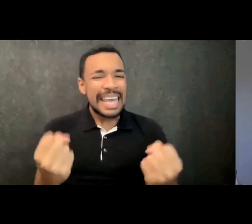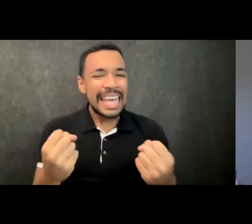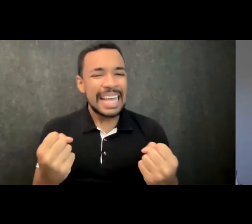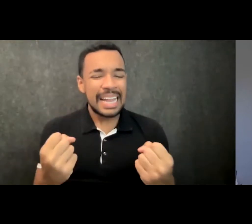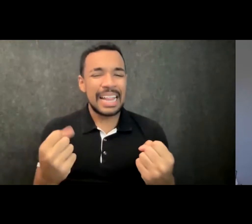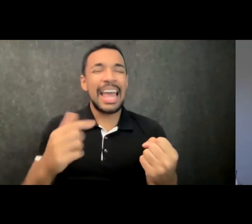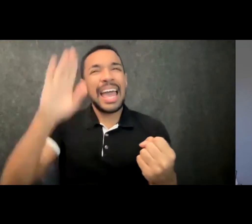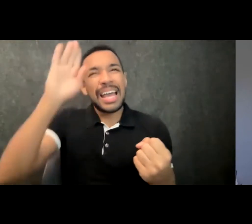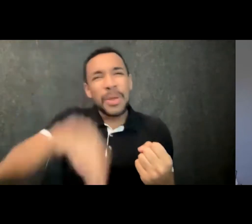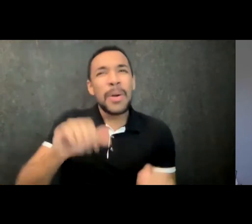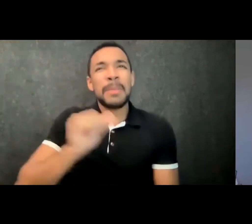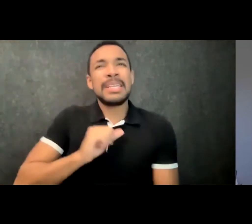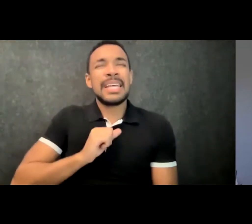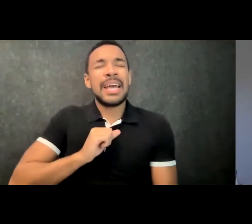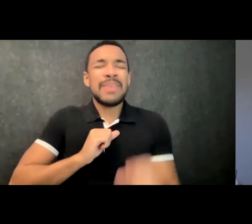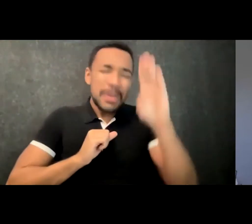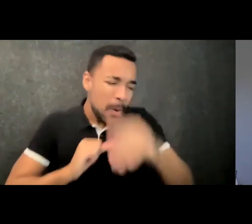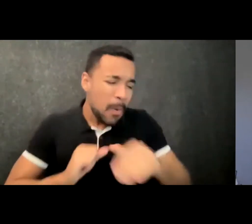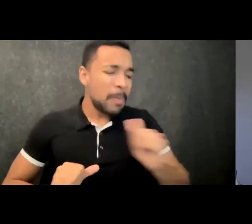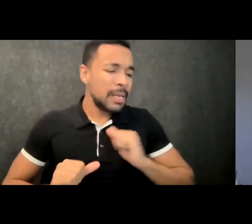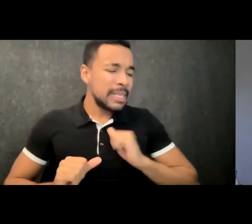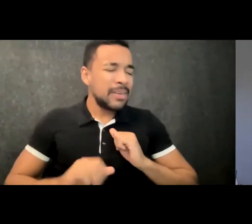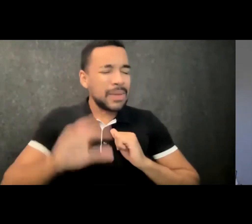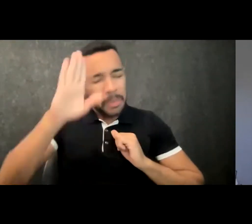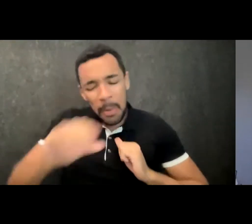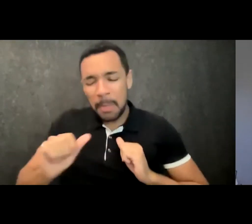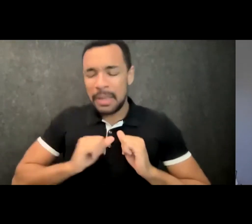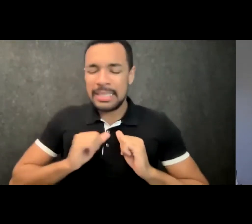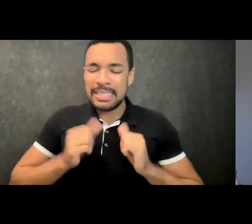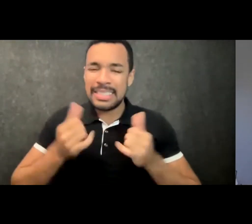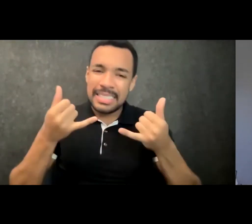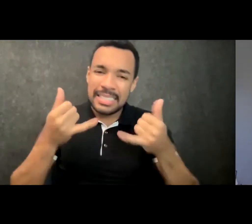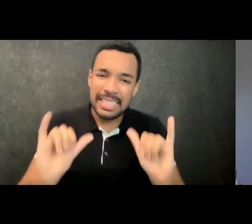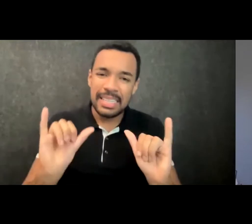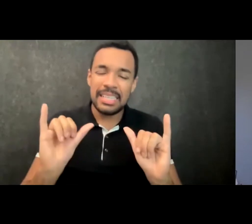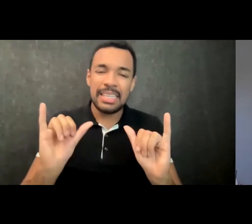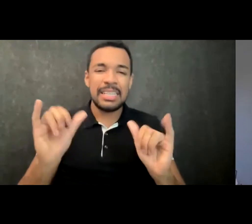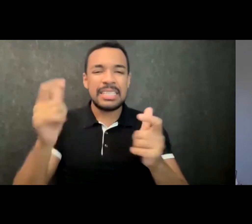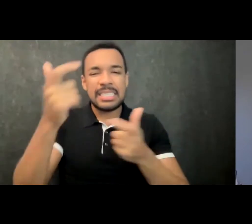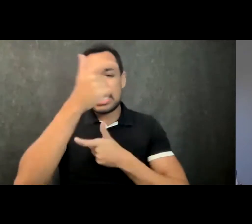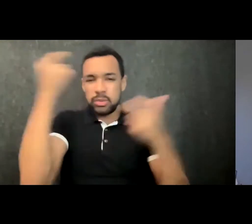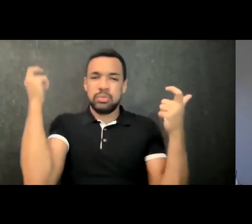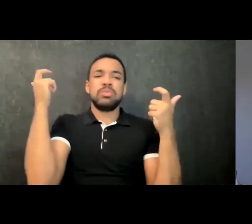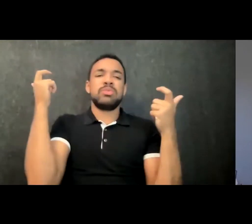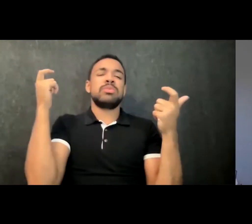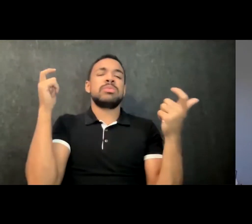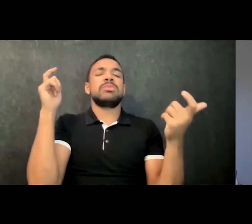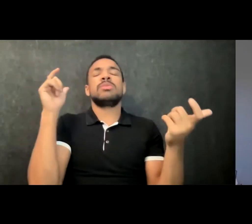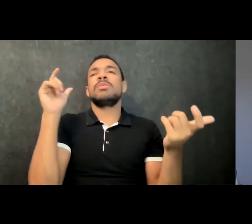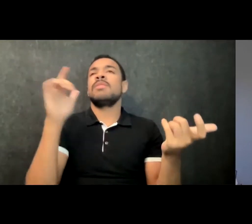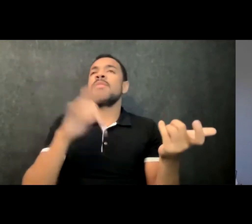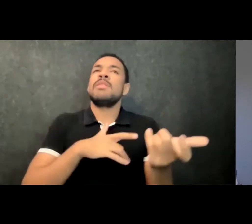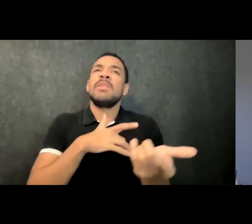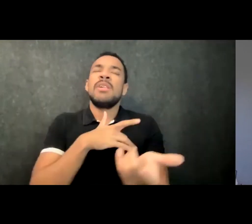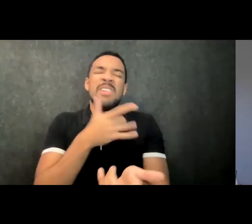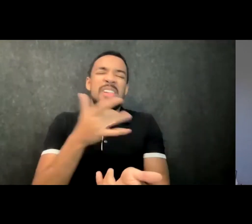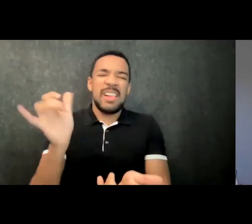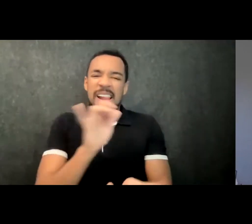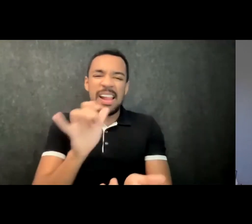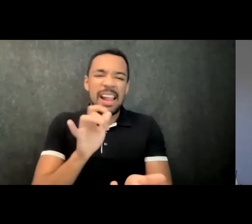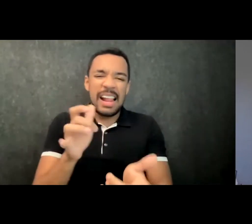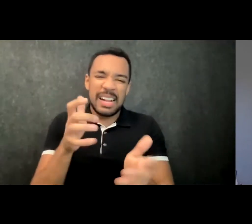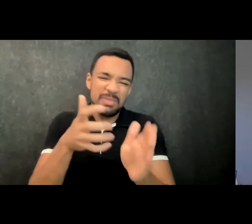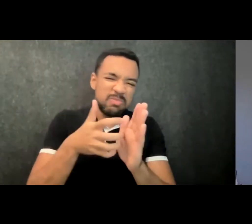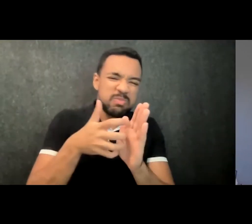be still, even in the cold wreckage, cut by a mirror's false shrapnel, rusted blood